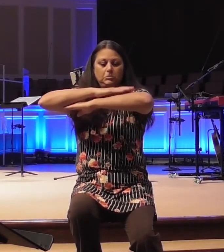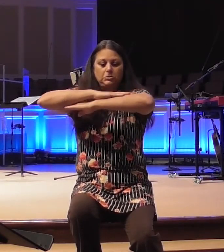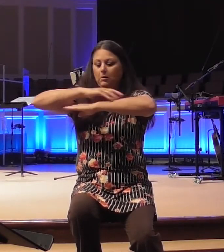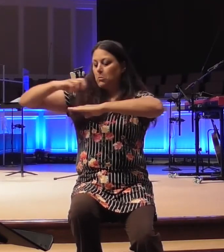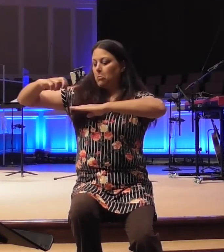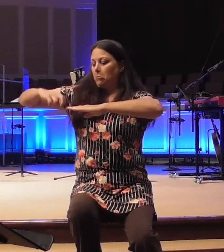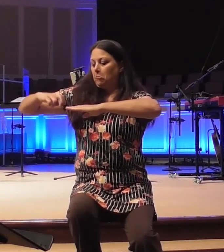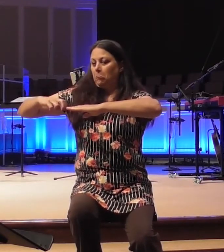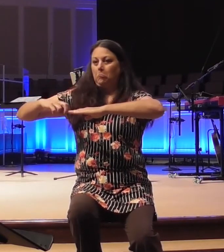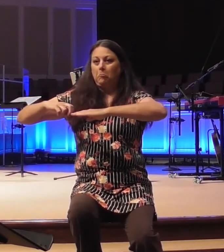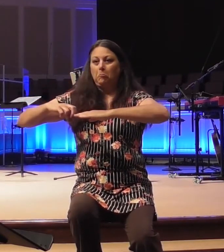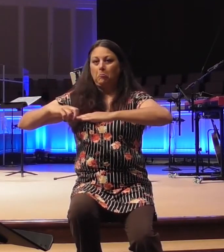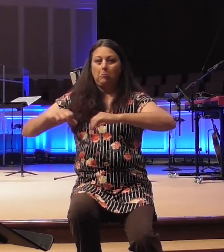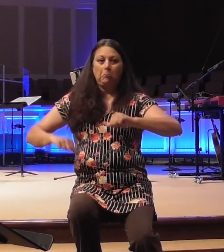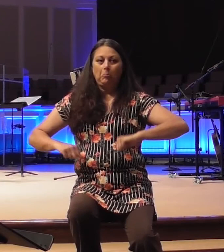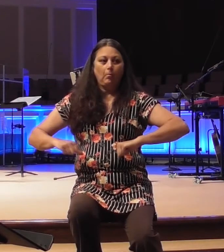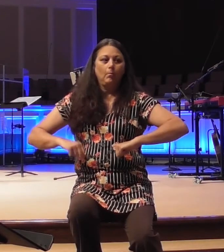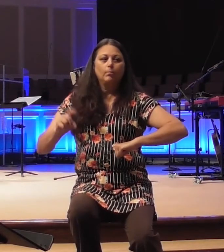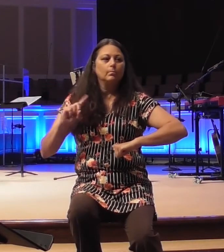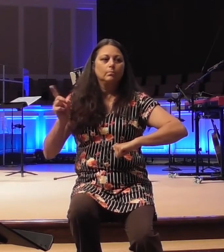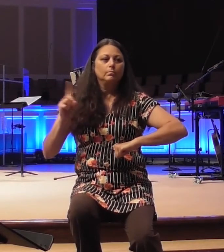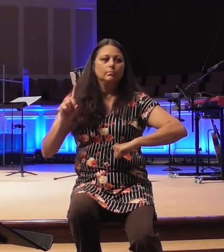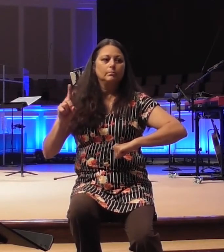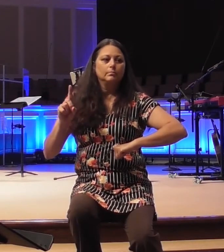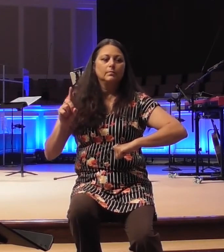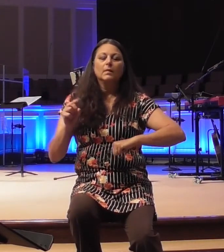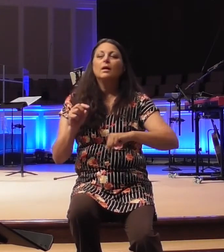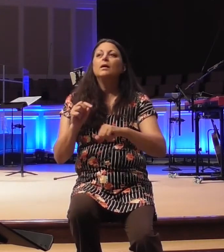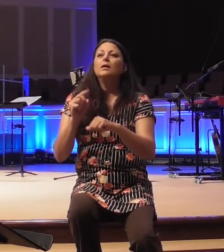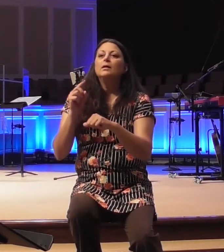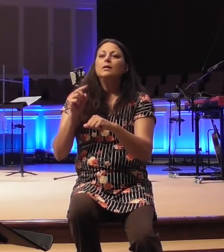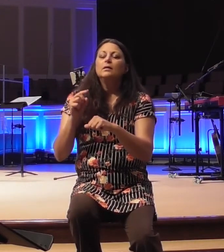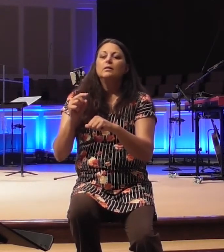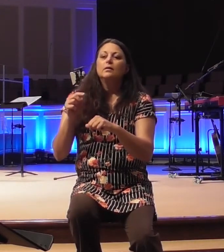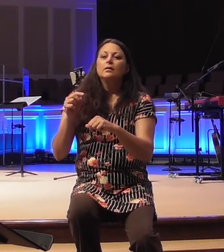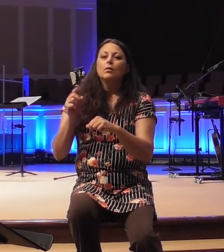and to know that it is not just Christ in me, but it's Christ in us together.